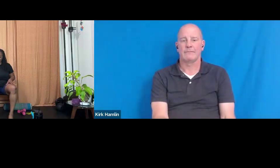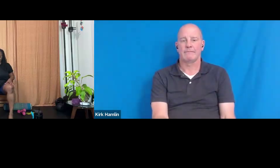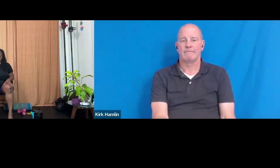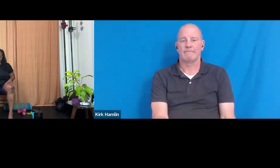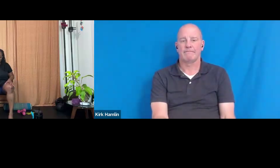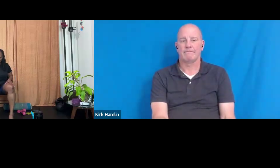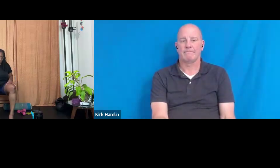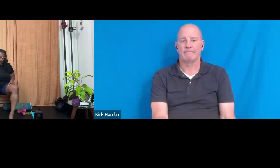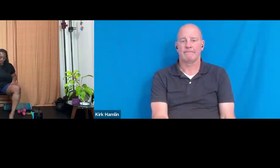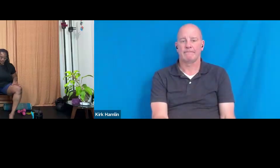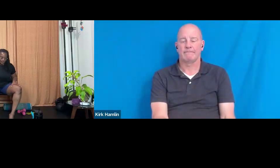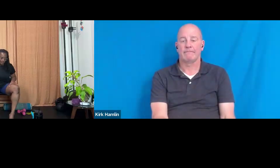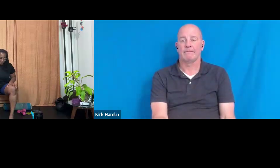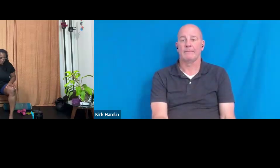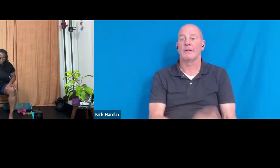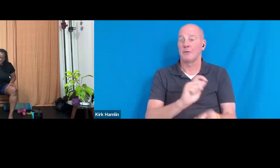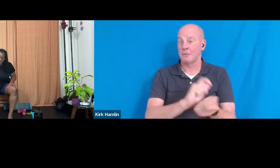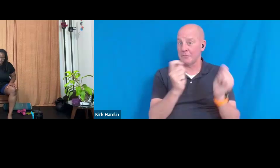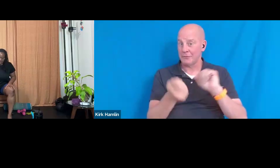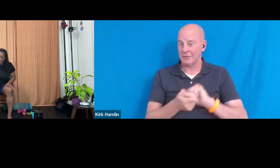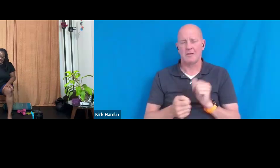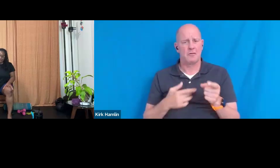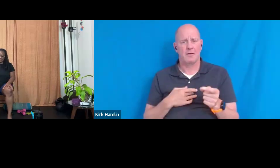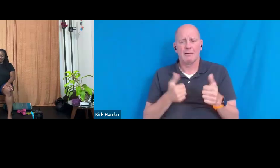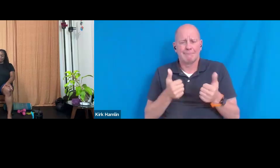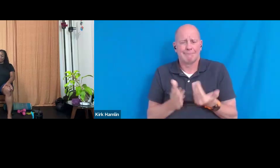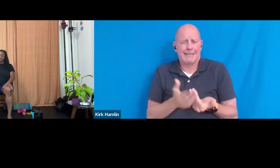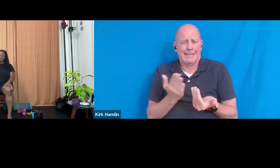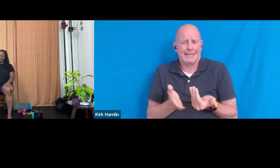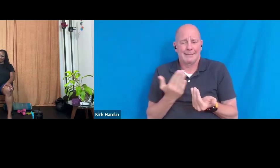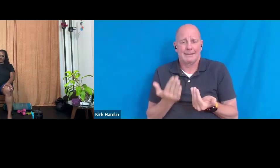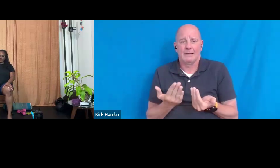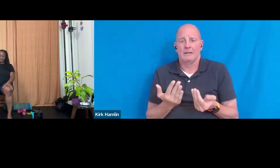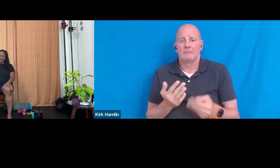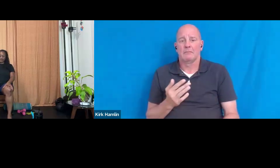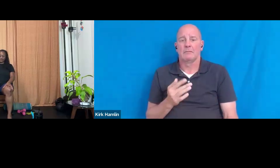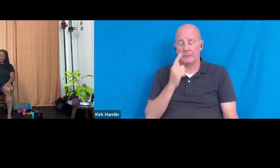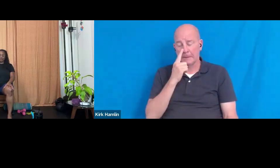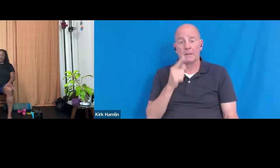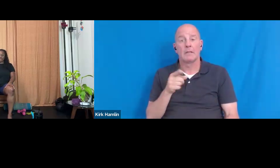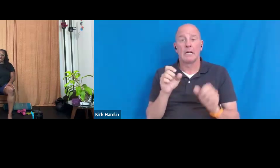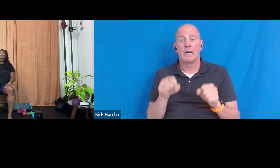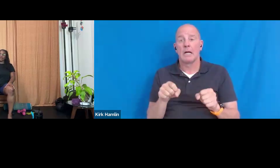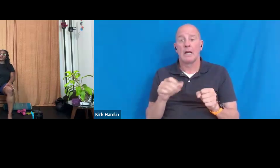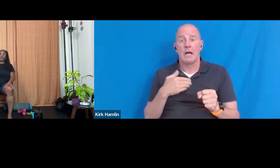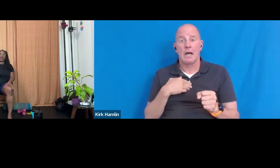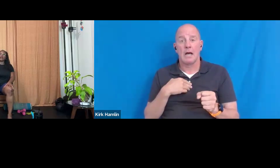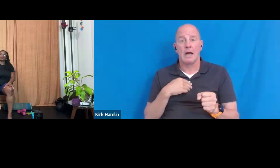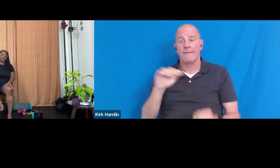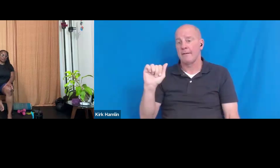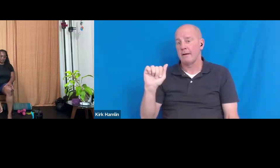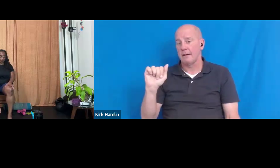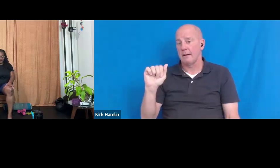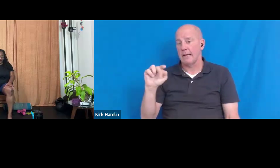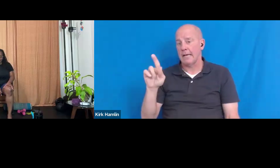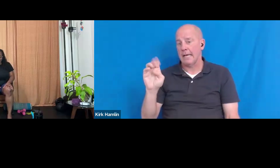Okay, let's switch sides. If you felt like that was pretty easy, you can add, if you have those ankle weights, you can add